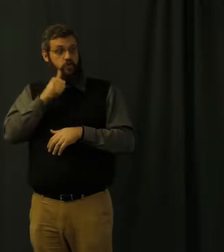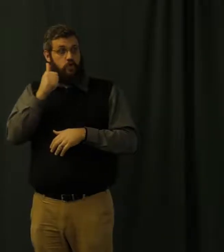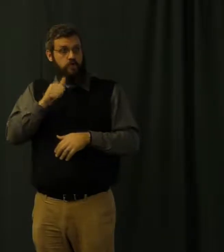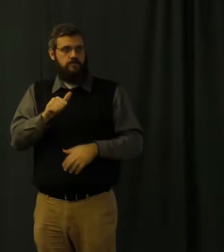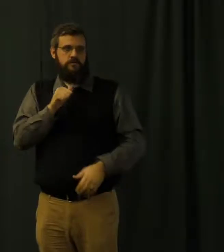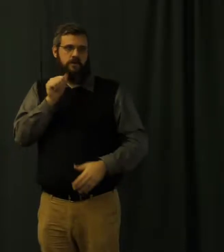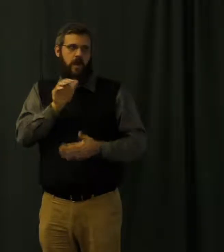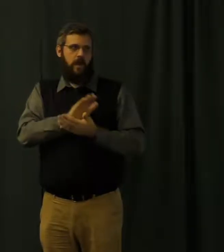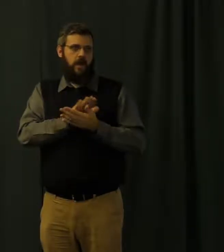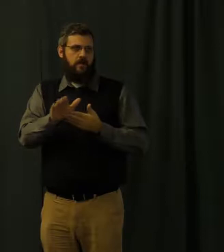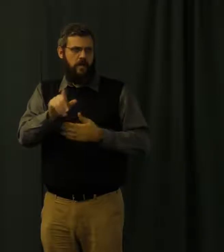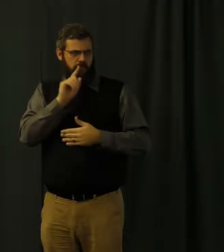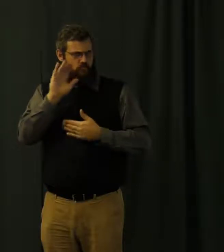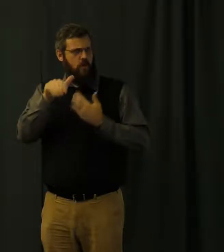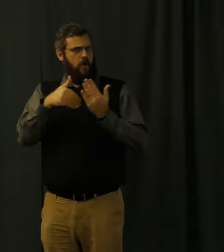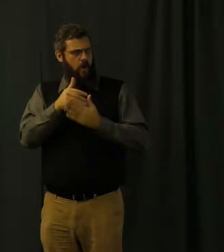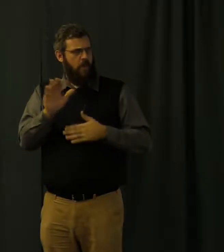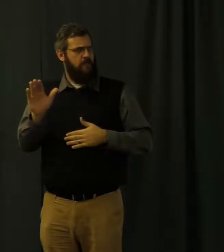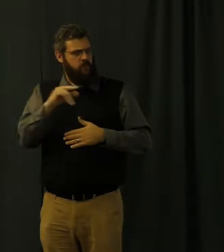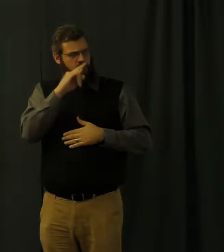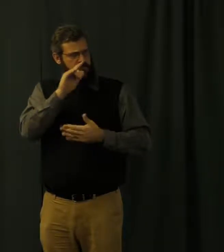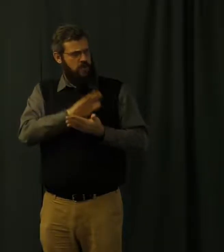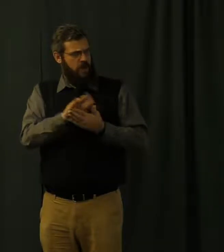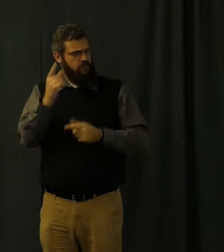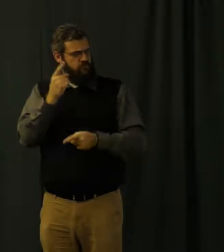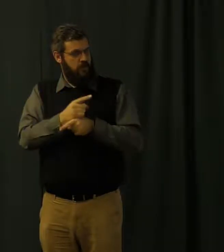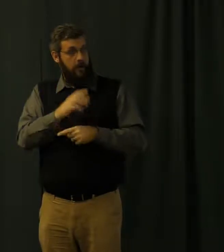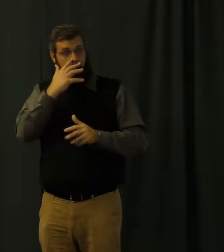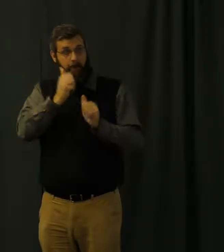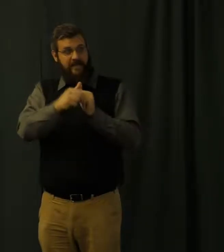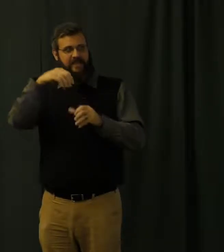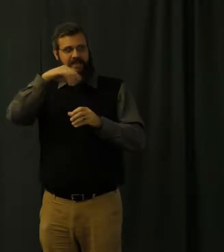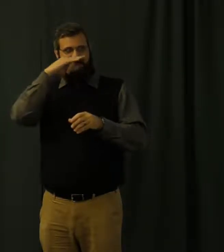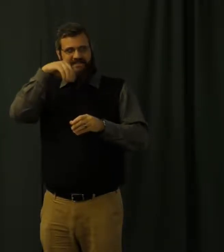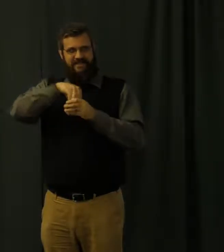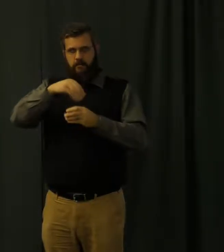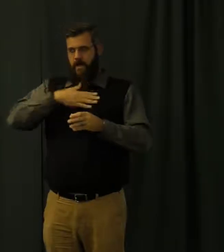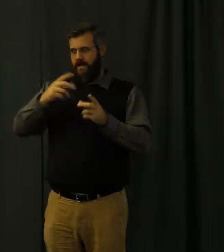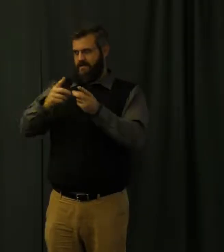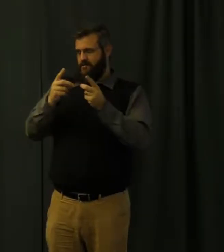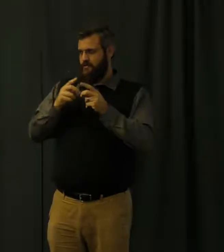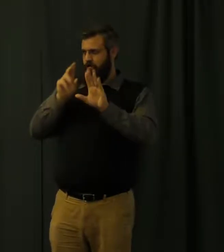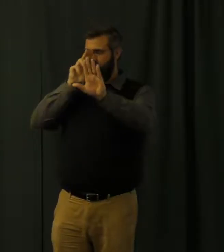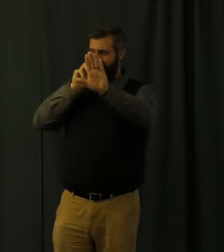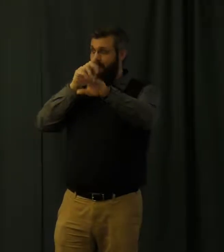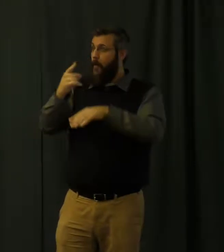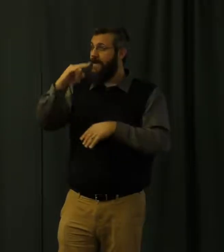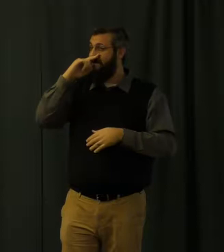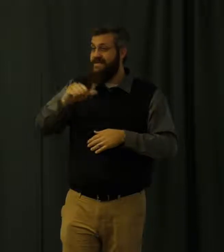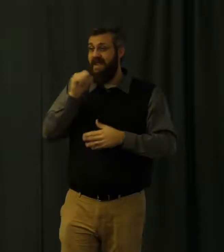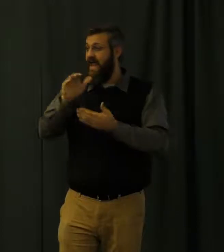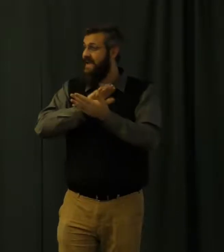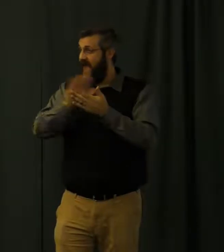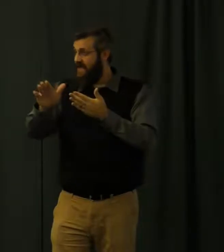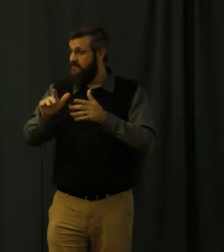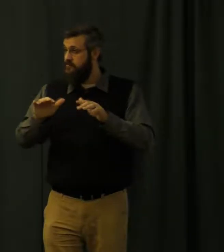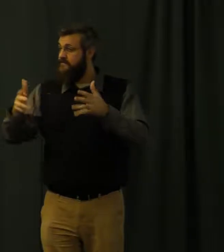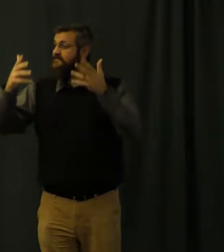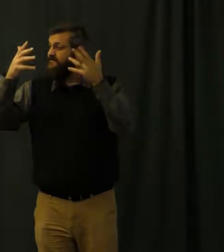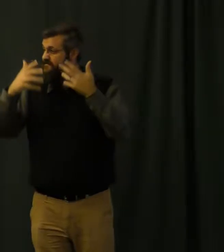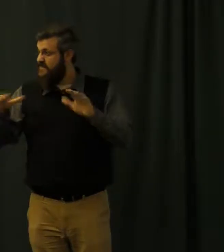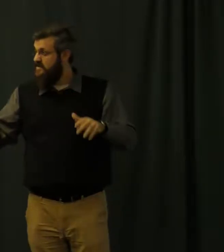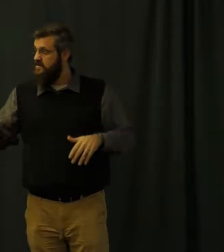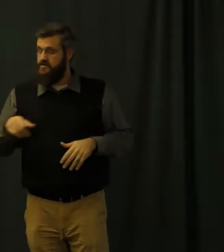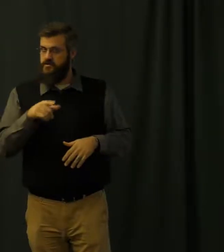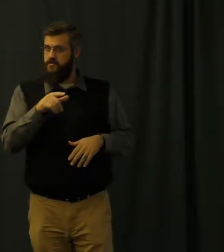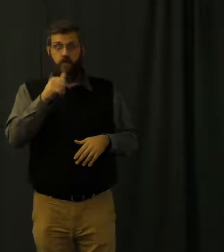I'm sure you don't have not nice kids. They're all in Jessup County, but let's just pretend. So one of those kids is not nice. When everybody's done, she does select